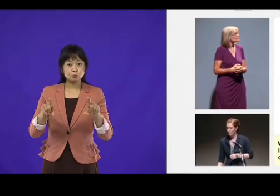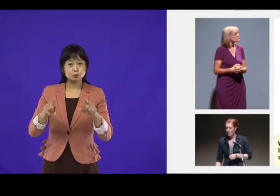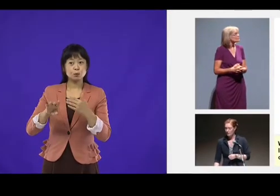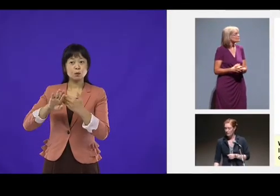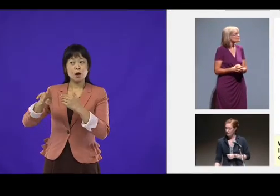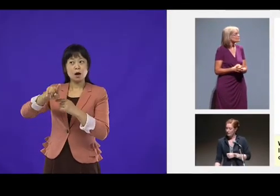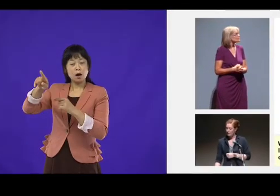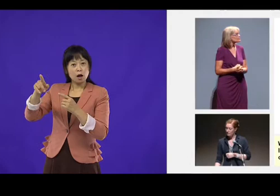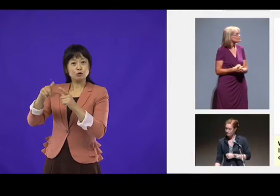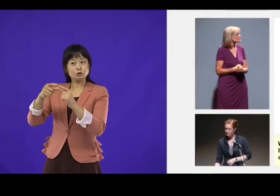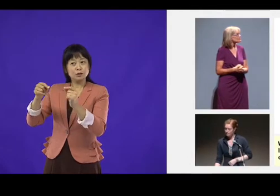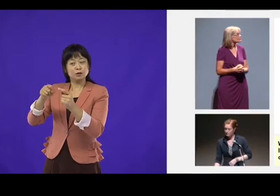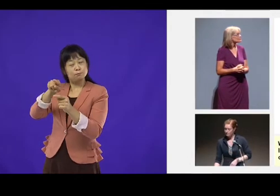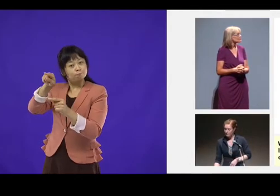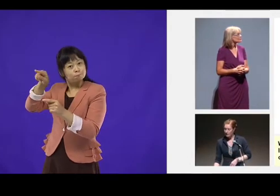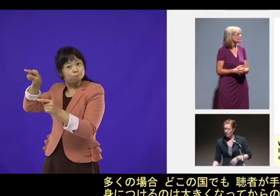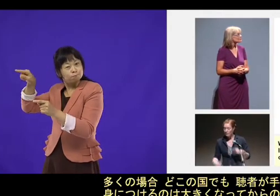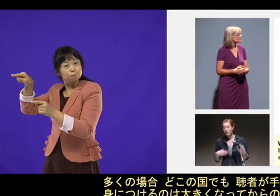So,